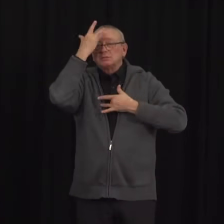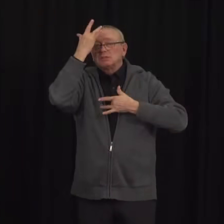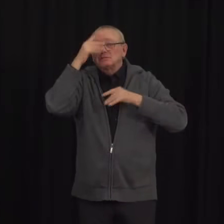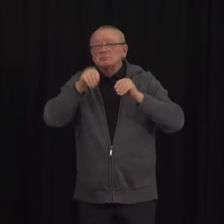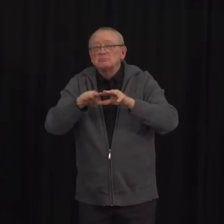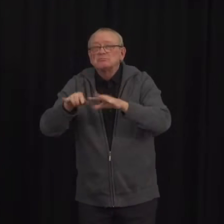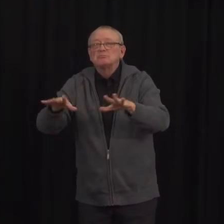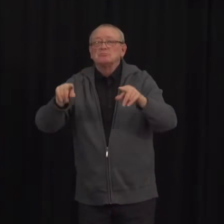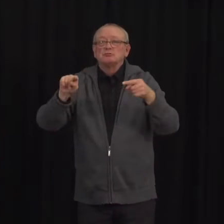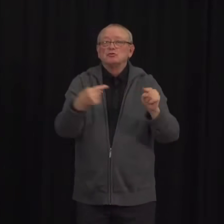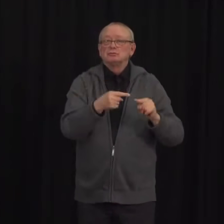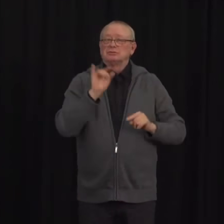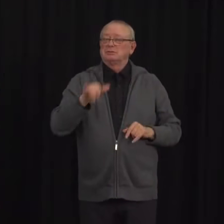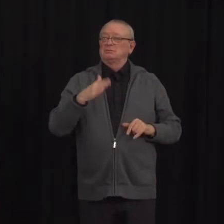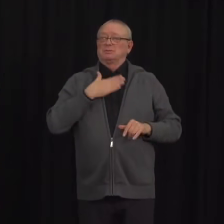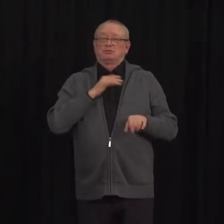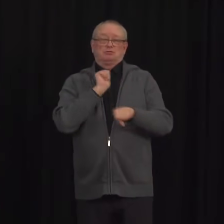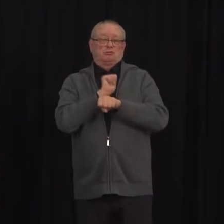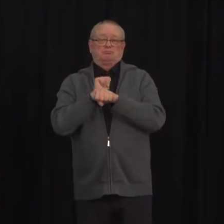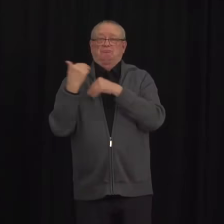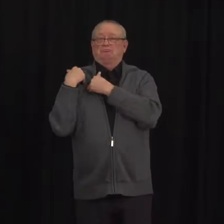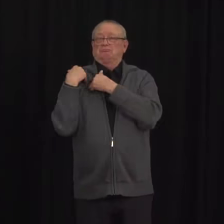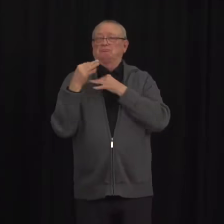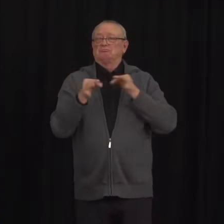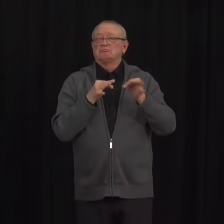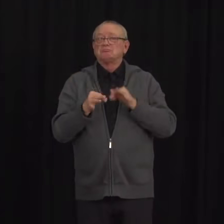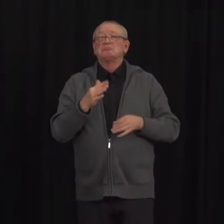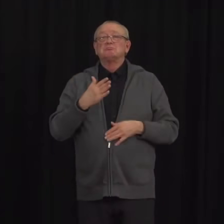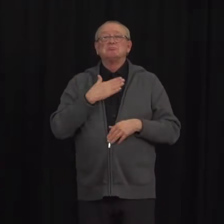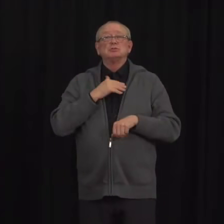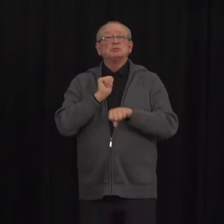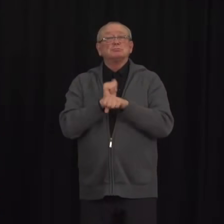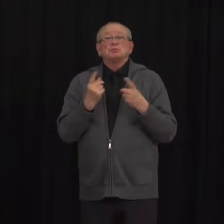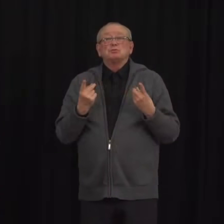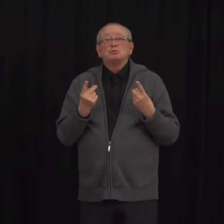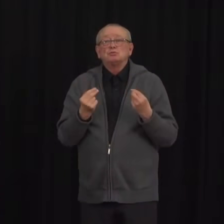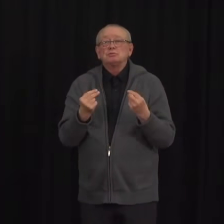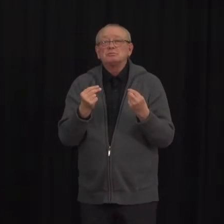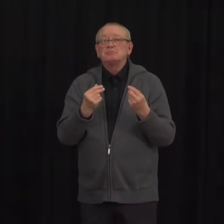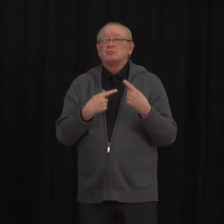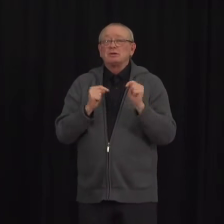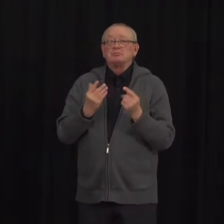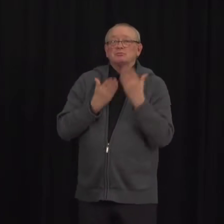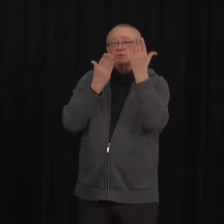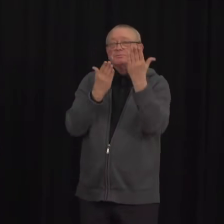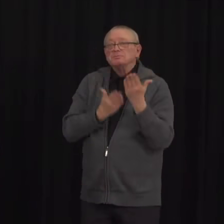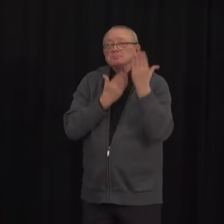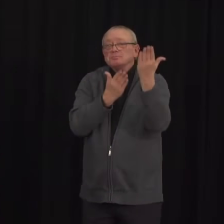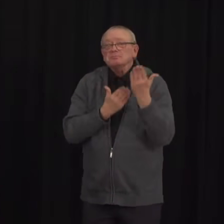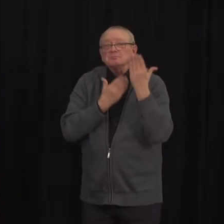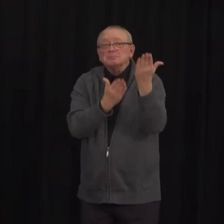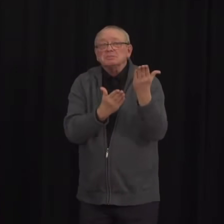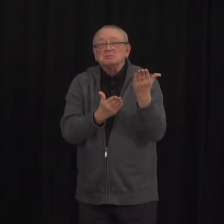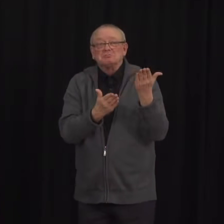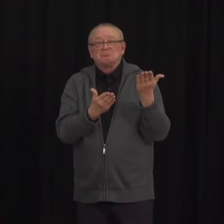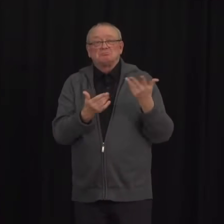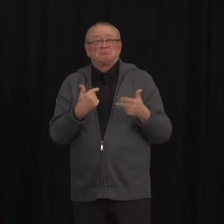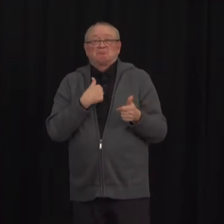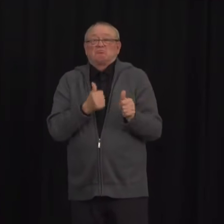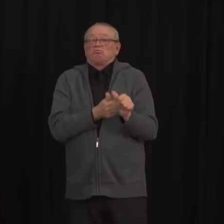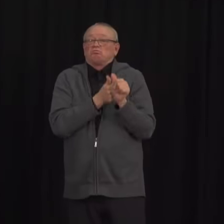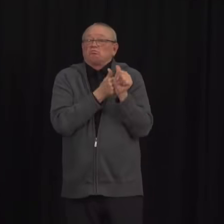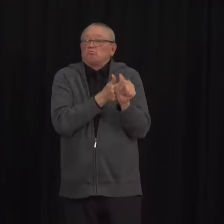fact that the job that I am doing is making recommendations is absolutely in line with my legislated